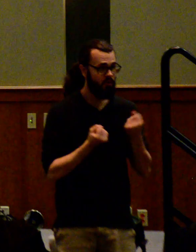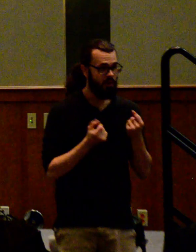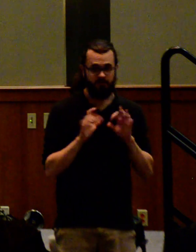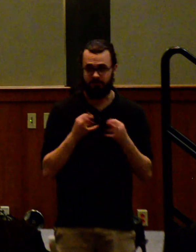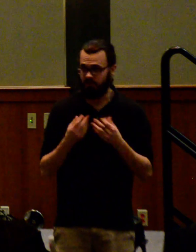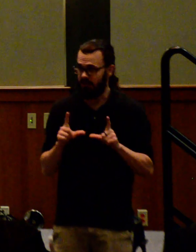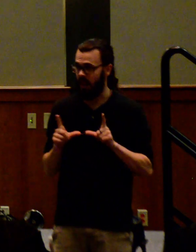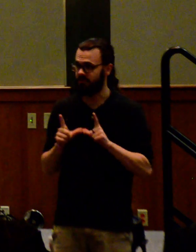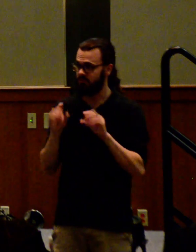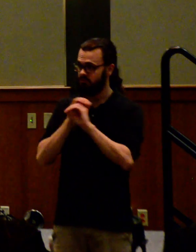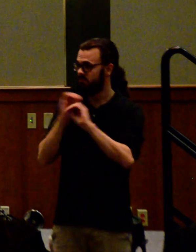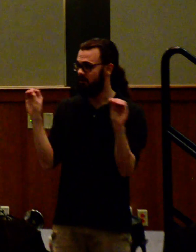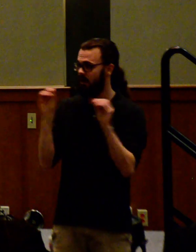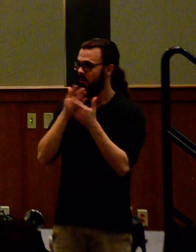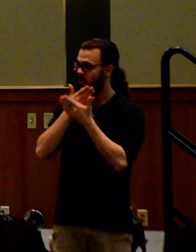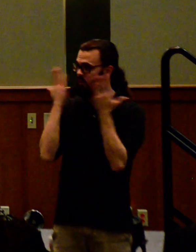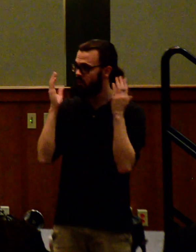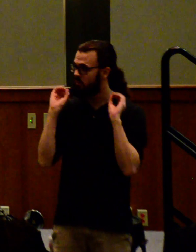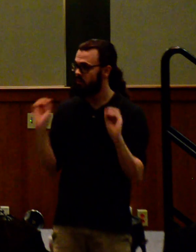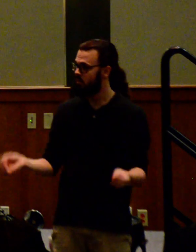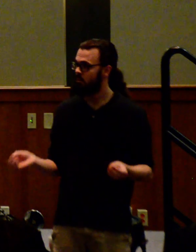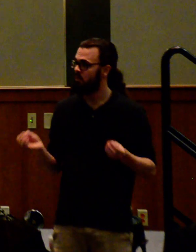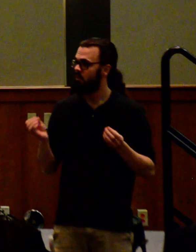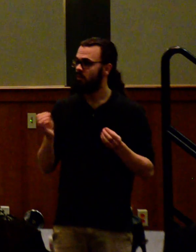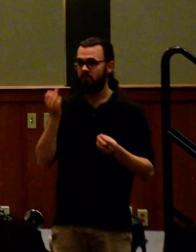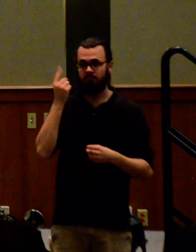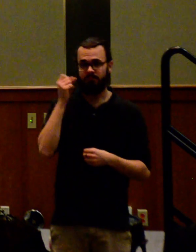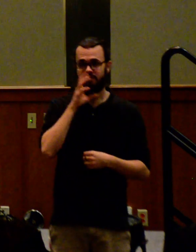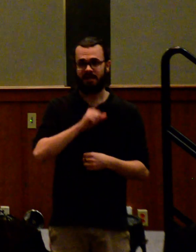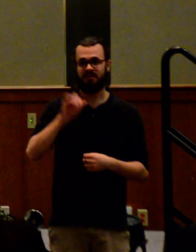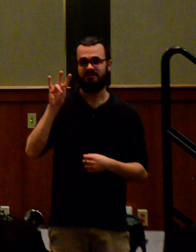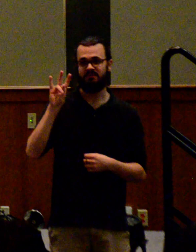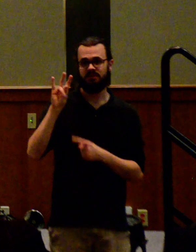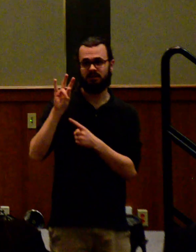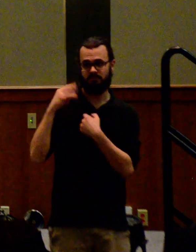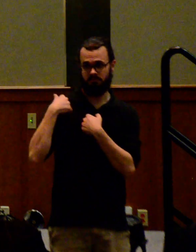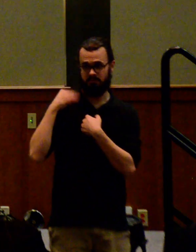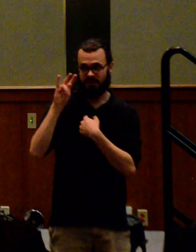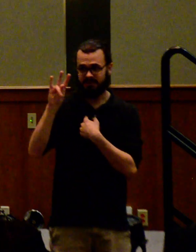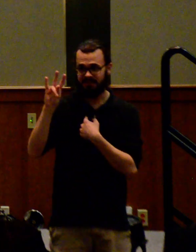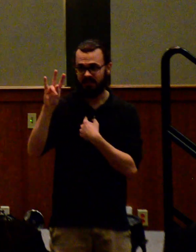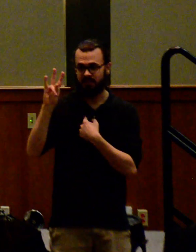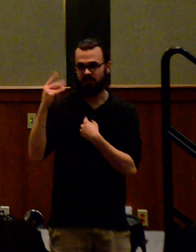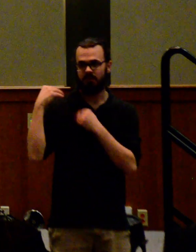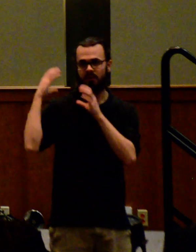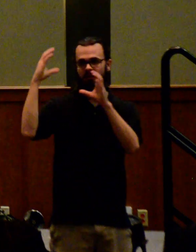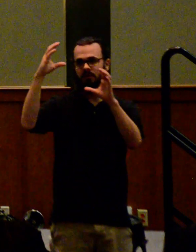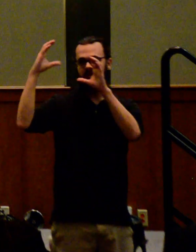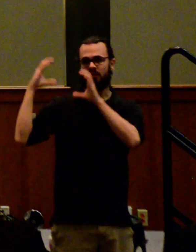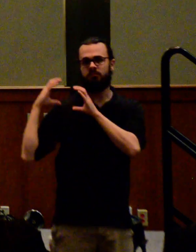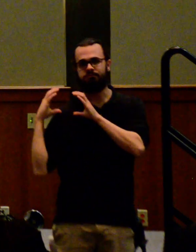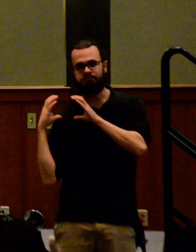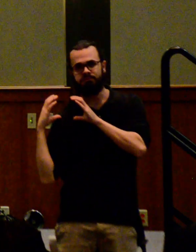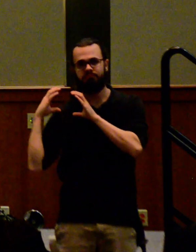During that time, I felt the weight of my family on my shoulder at age 17. I had to take up the responsibility to reestablish